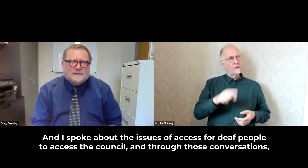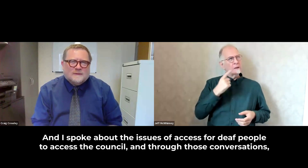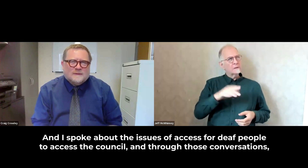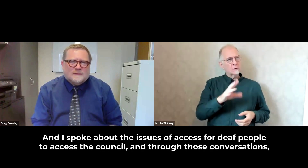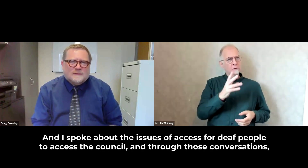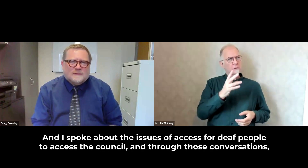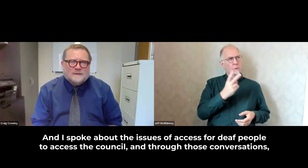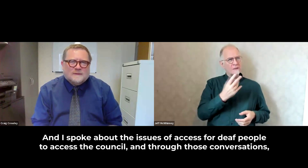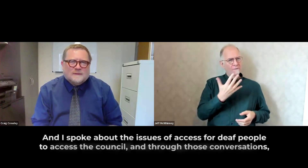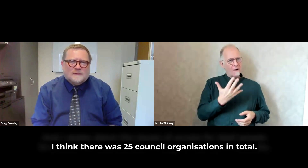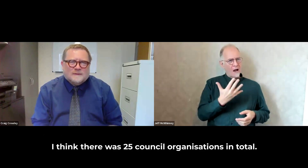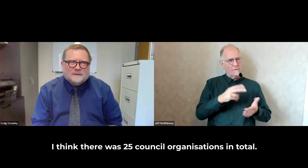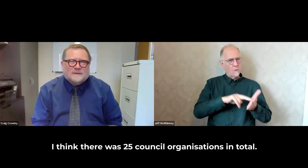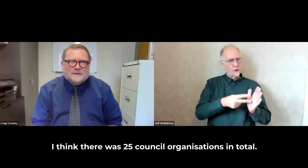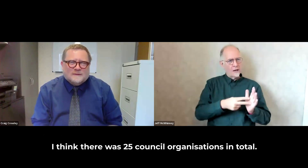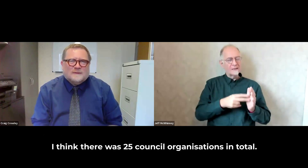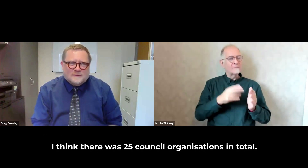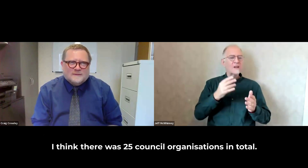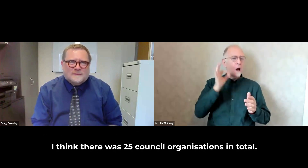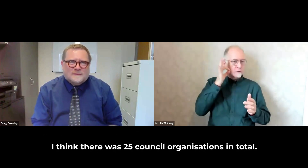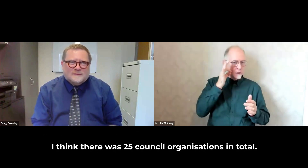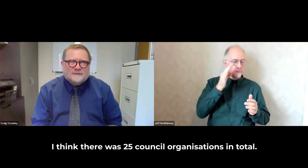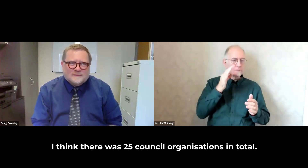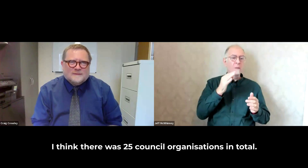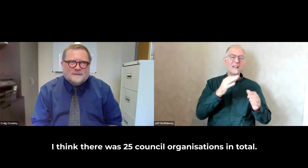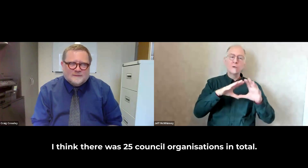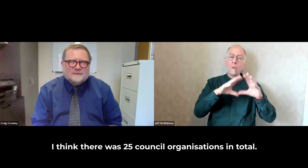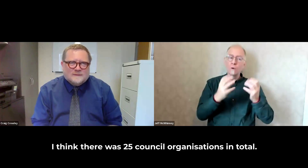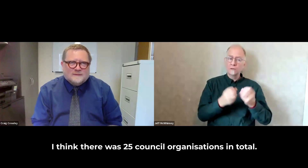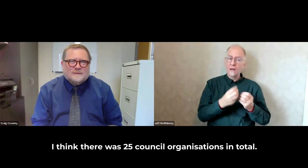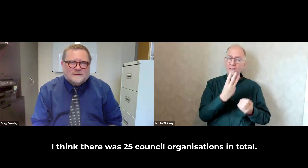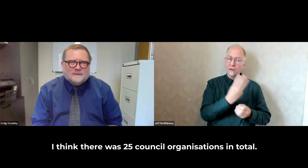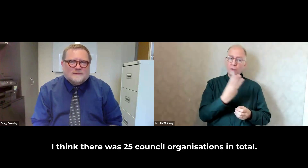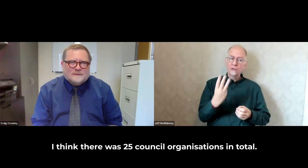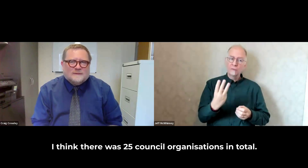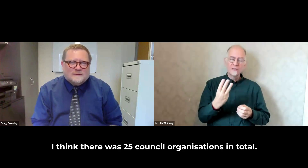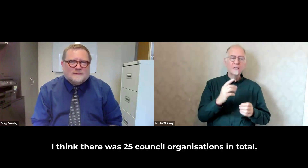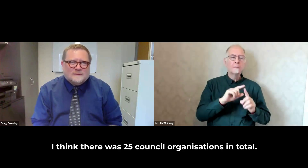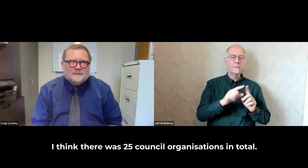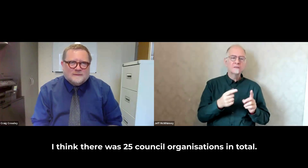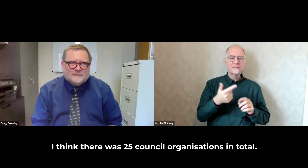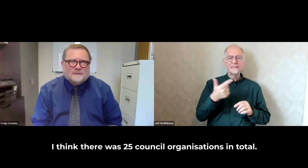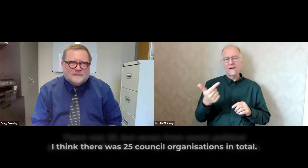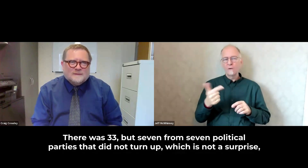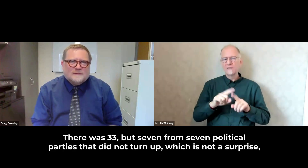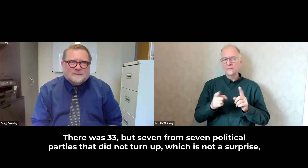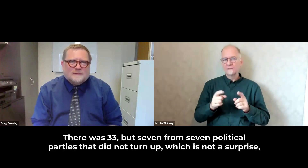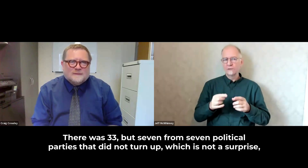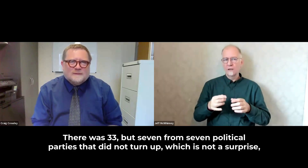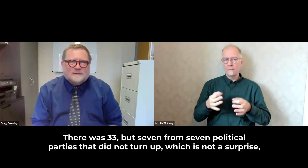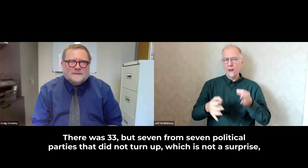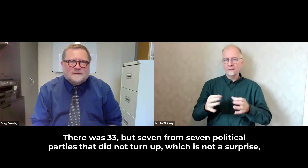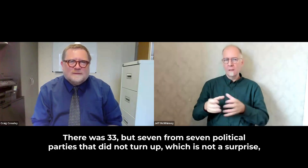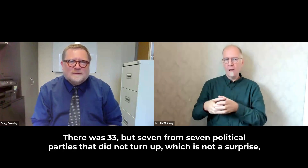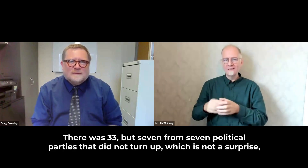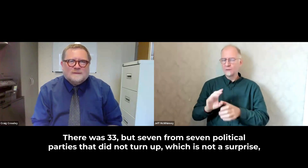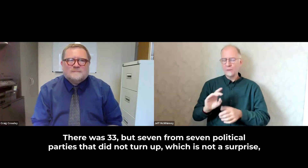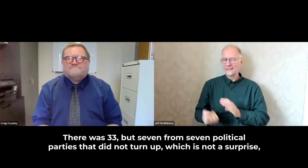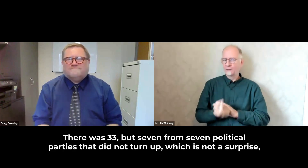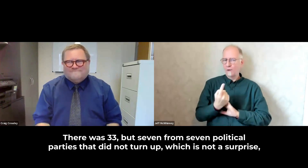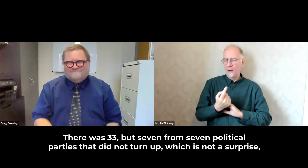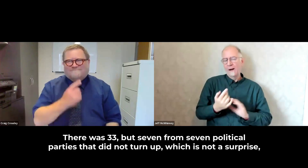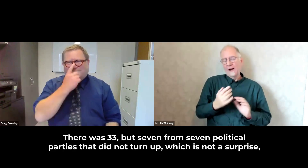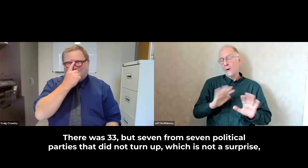those conversations, I think there was 25 council organisations. In total, there was 33,